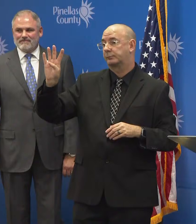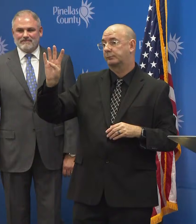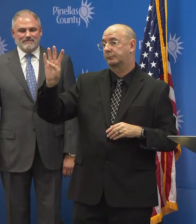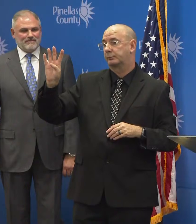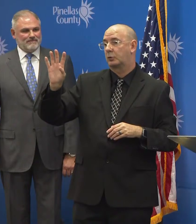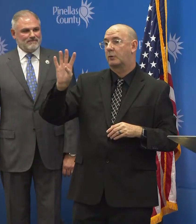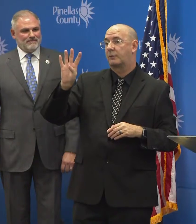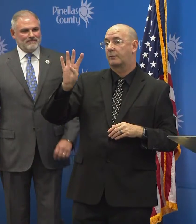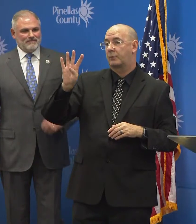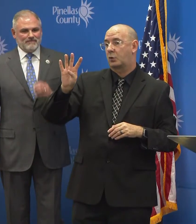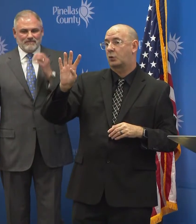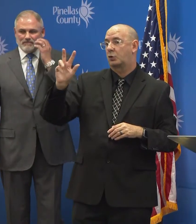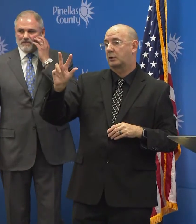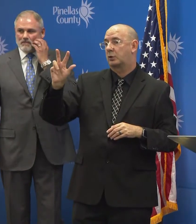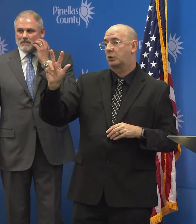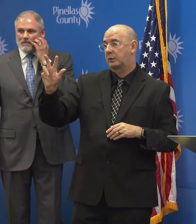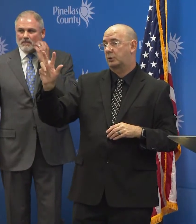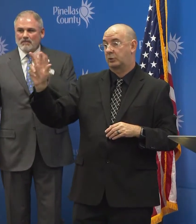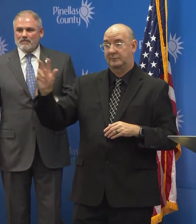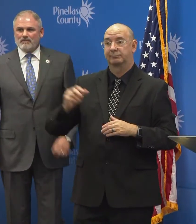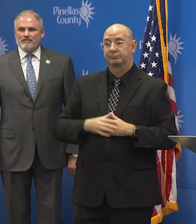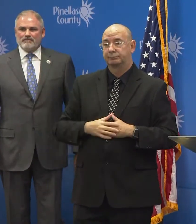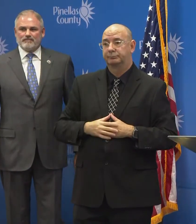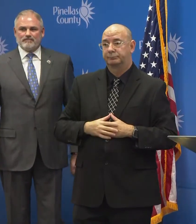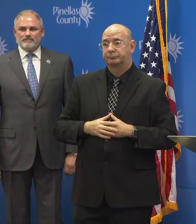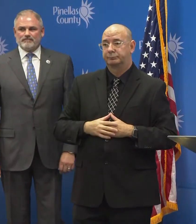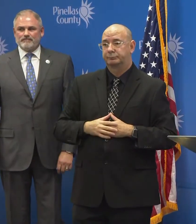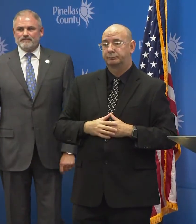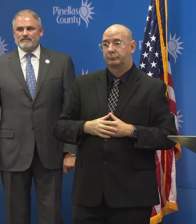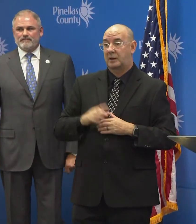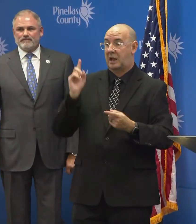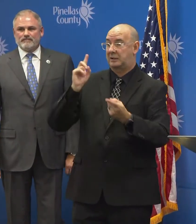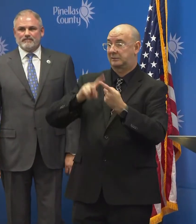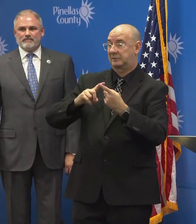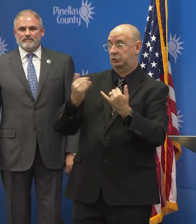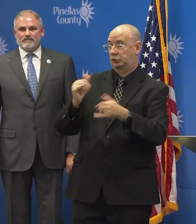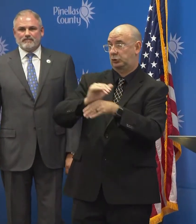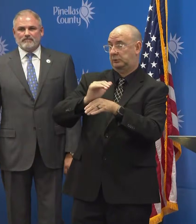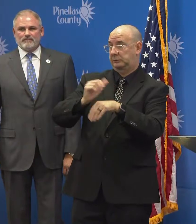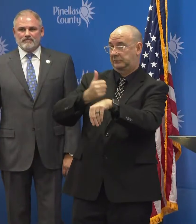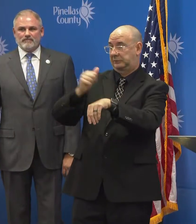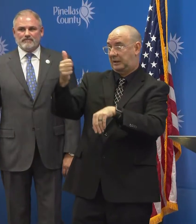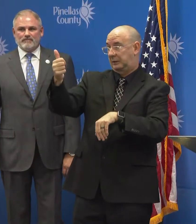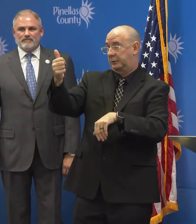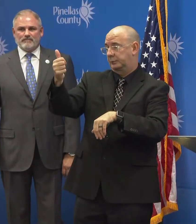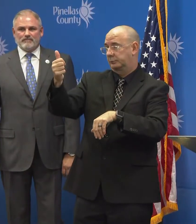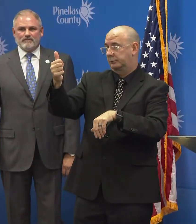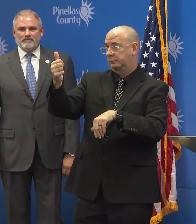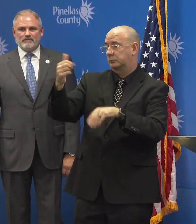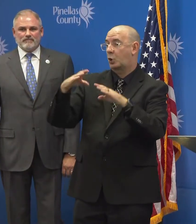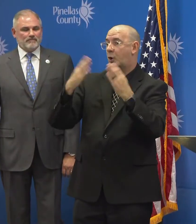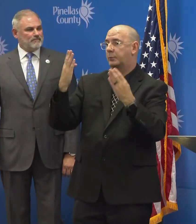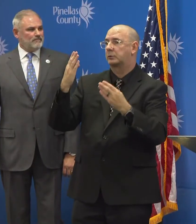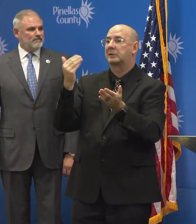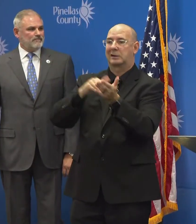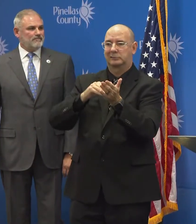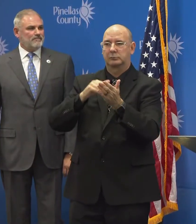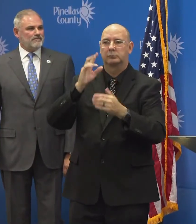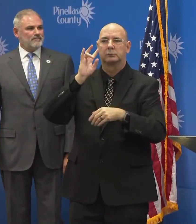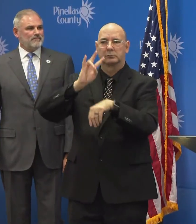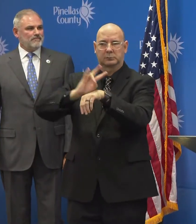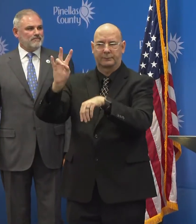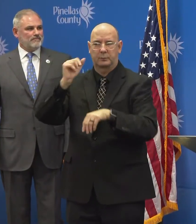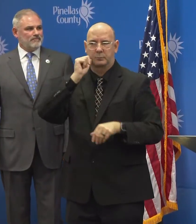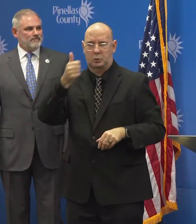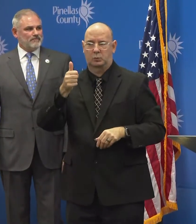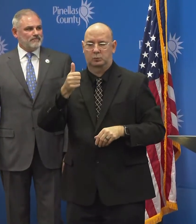727-464-4333 until 10 p.m. tonight, and we'll reopen again at 7 a.m. tomorrow. Schools and county government offices will be closed here in Pinellas at